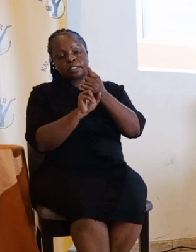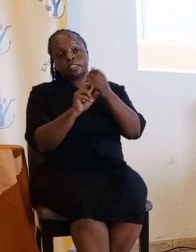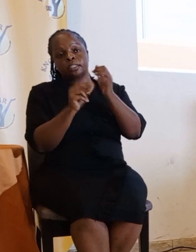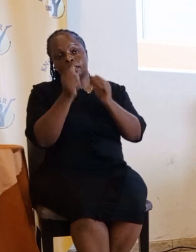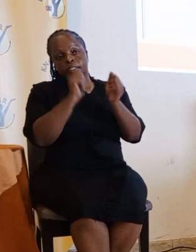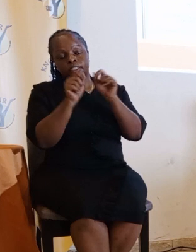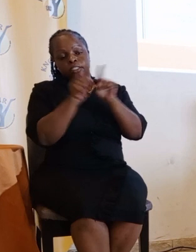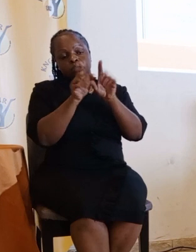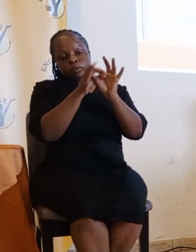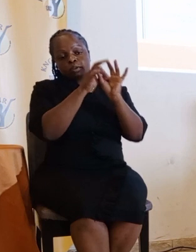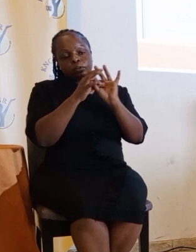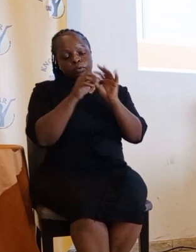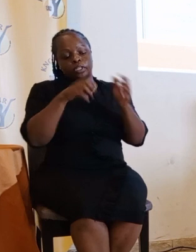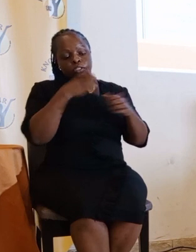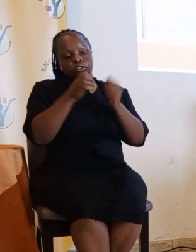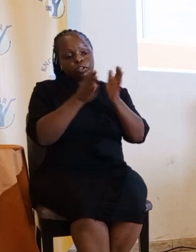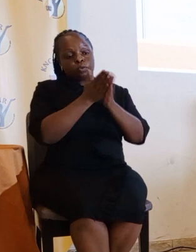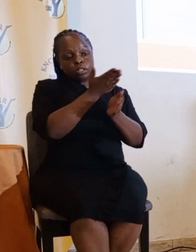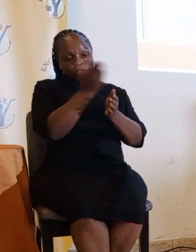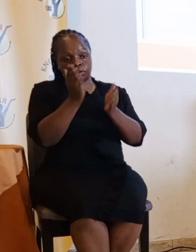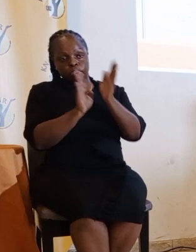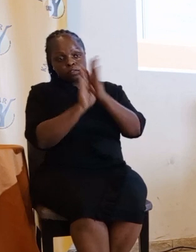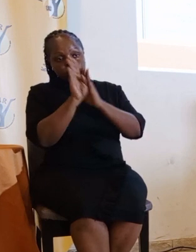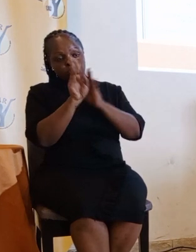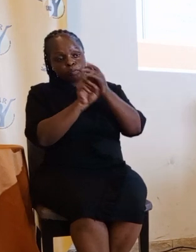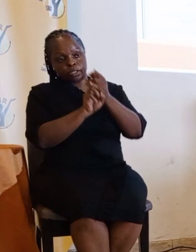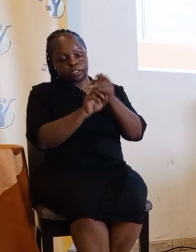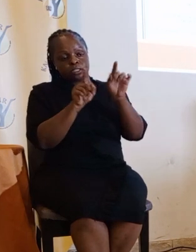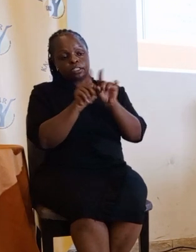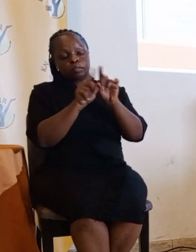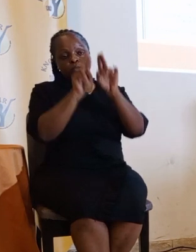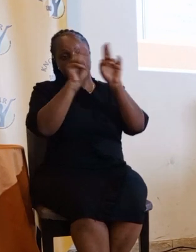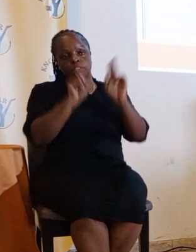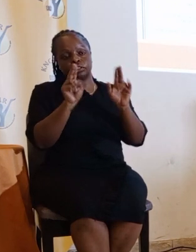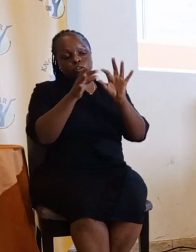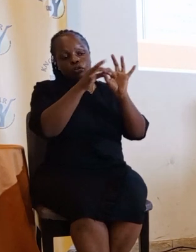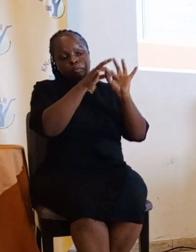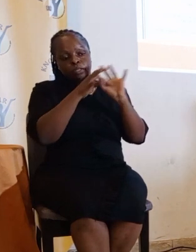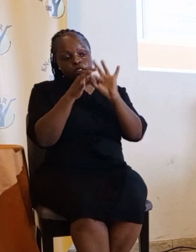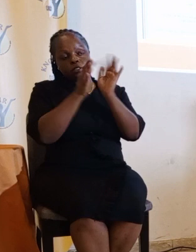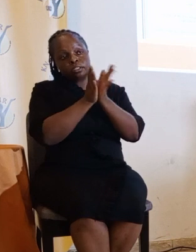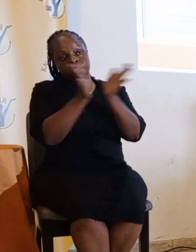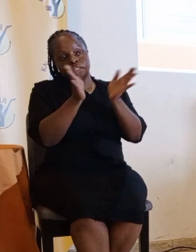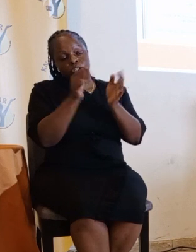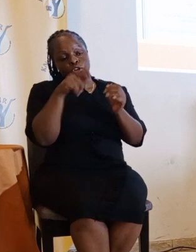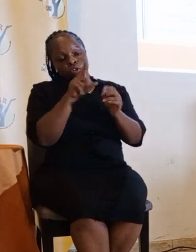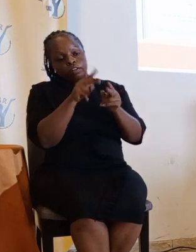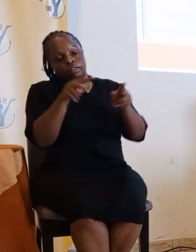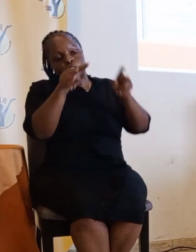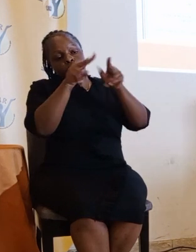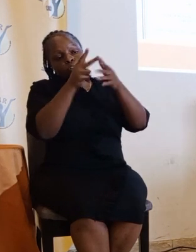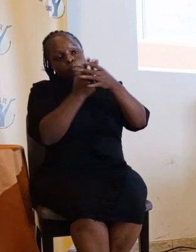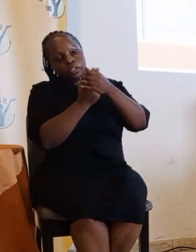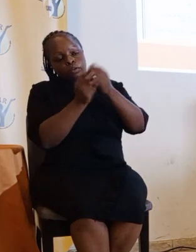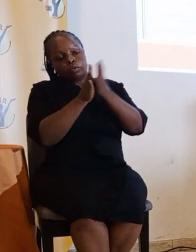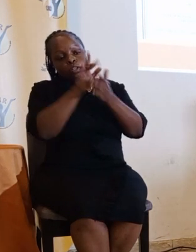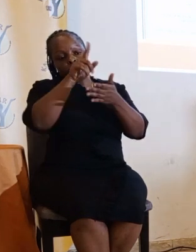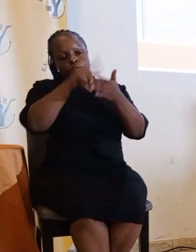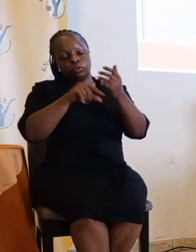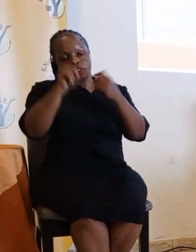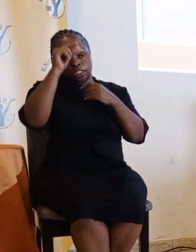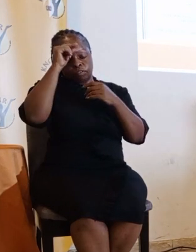with you, our development partners, and international cooperation generally. Your valued partnership with both government